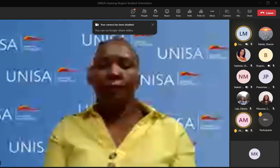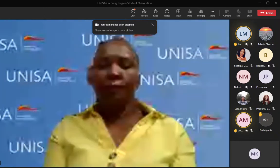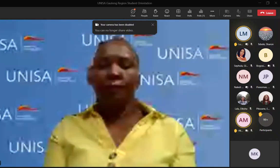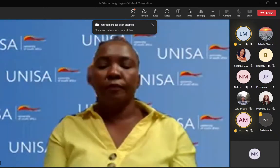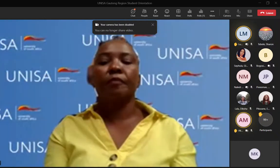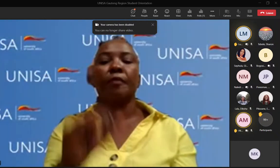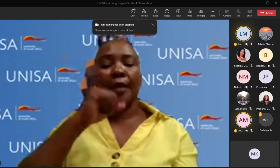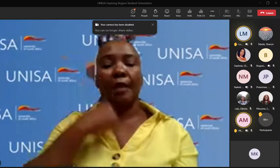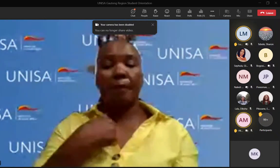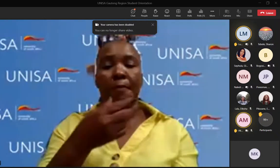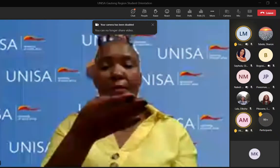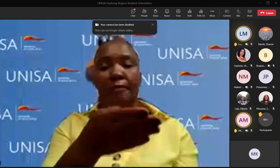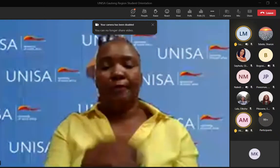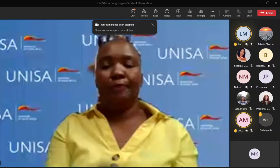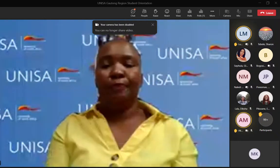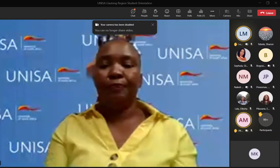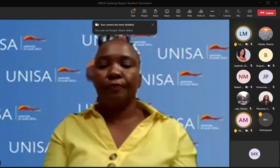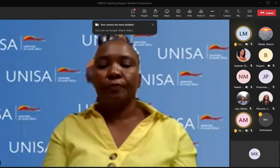Mr